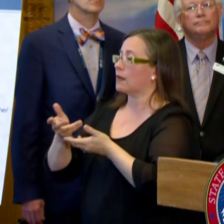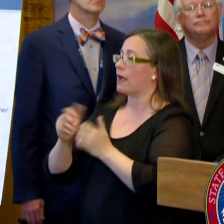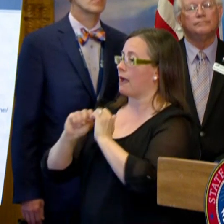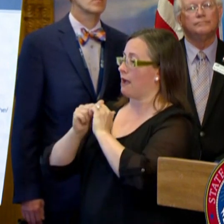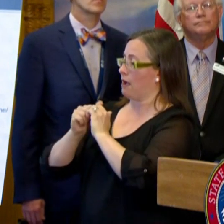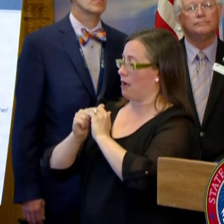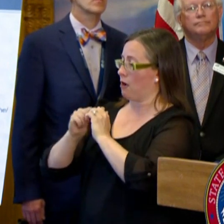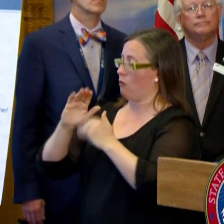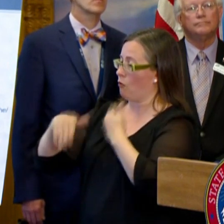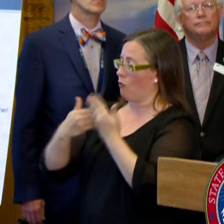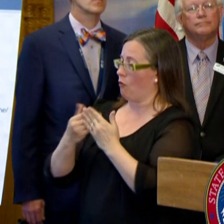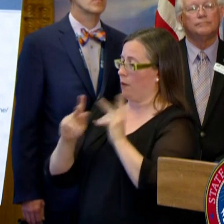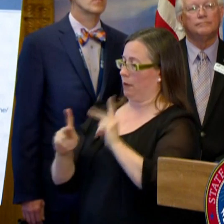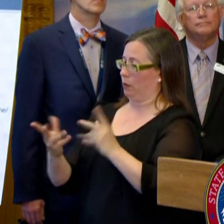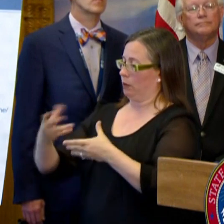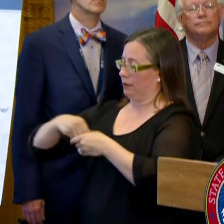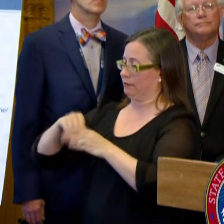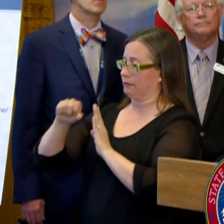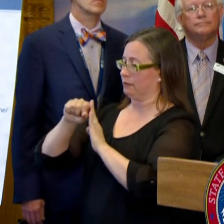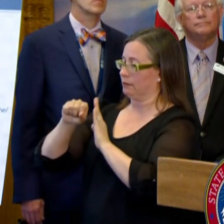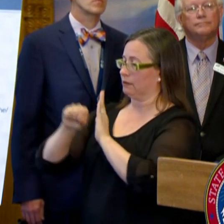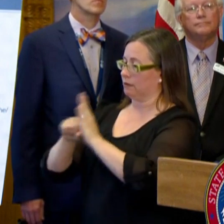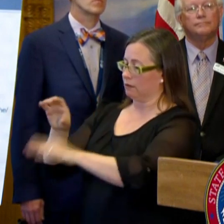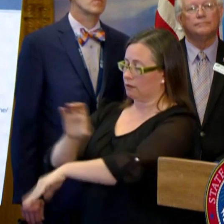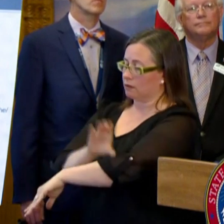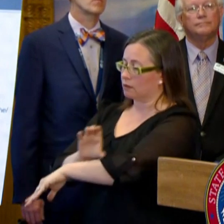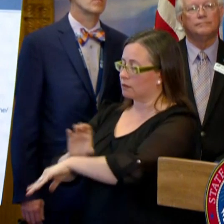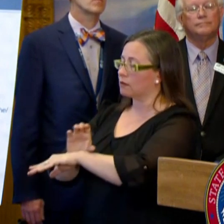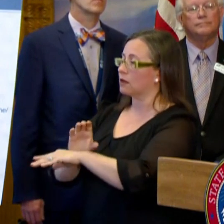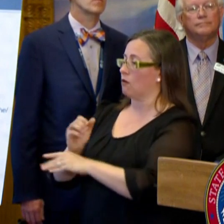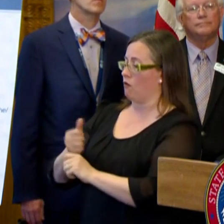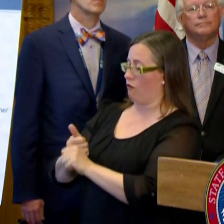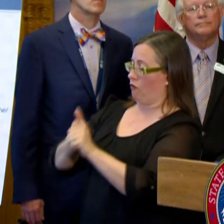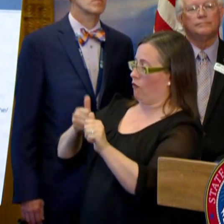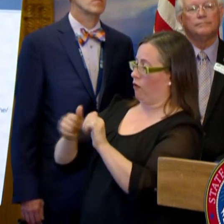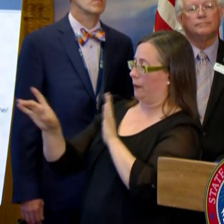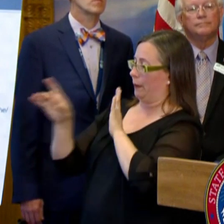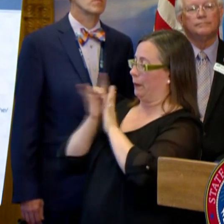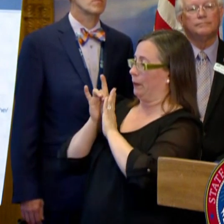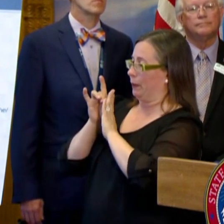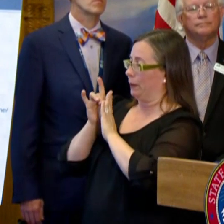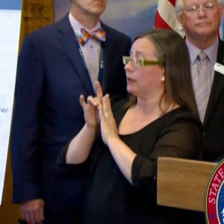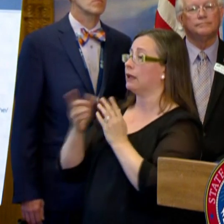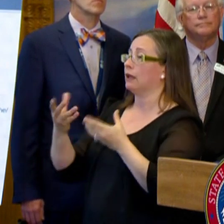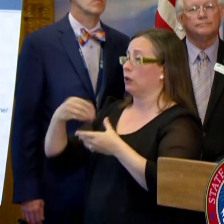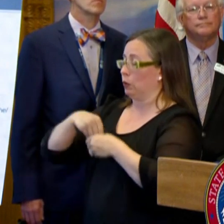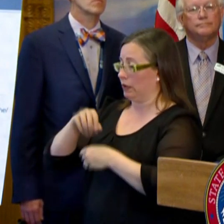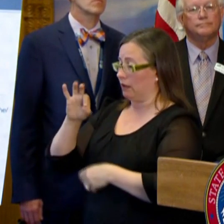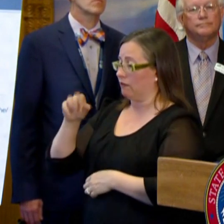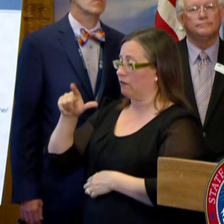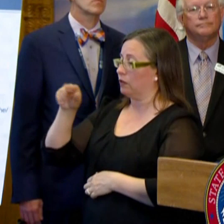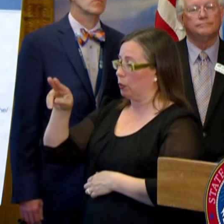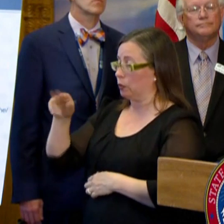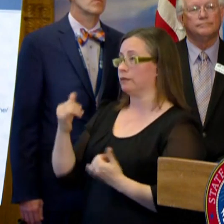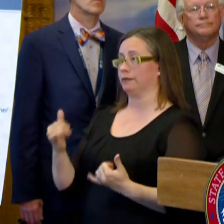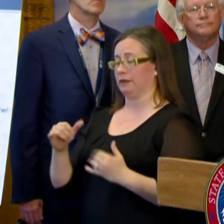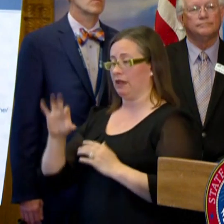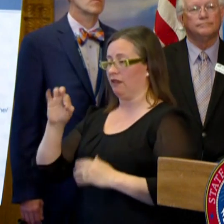avoid catching coronavirus or any other communicable disease, including the flu. This is, of course, flu